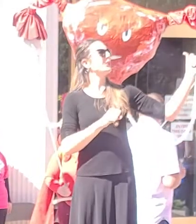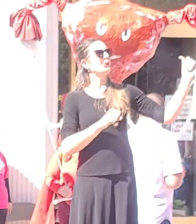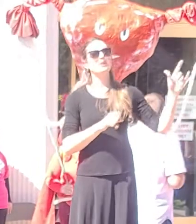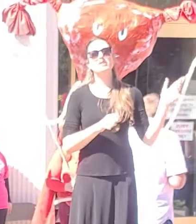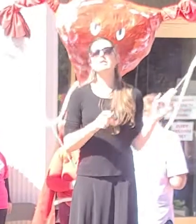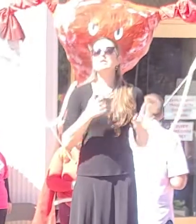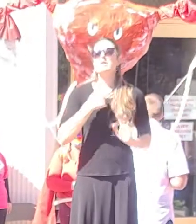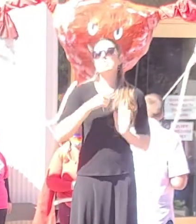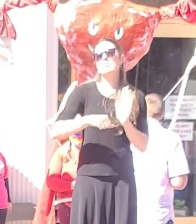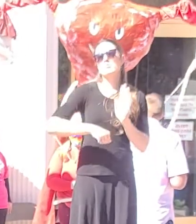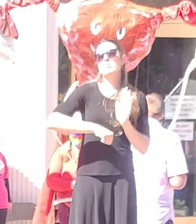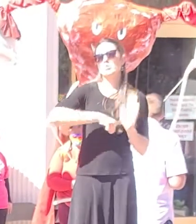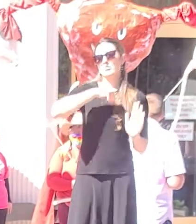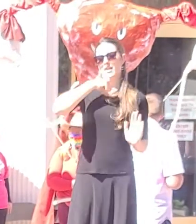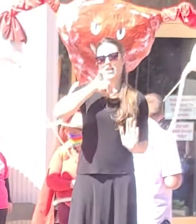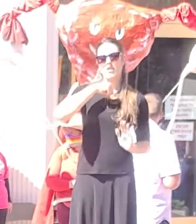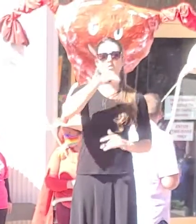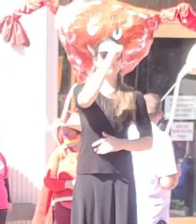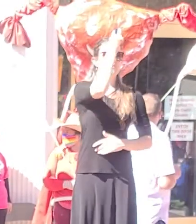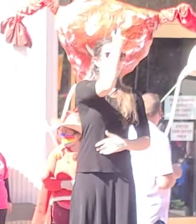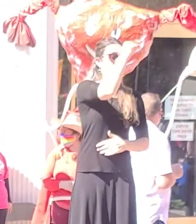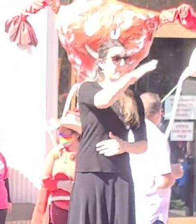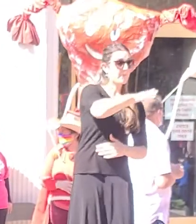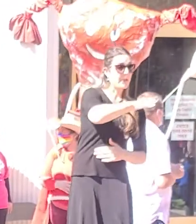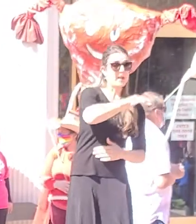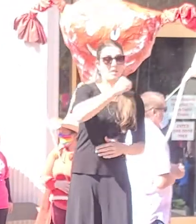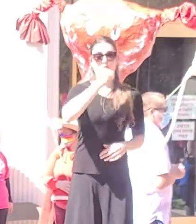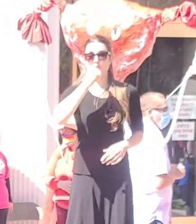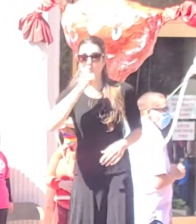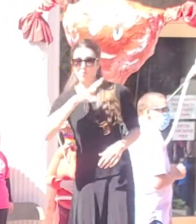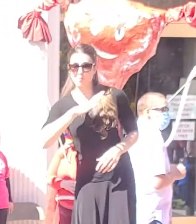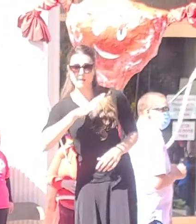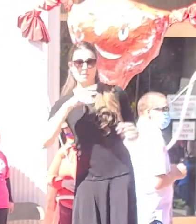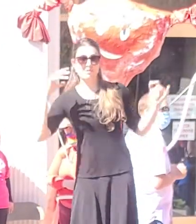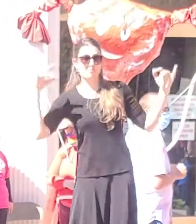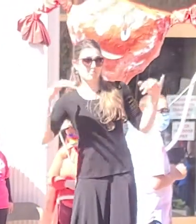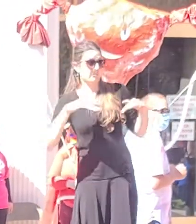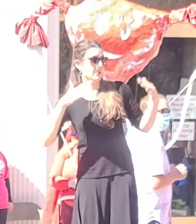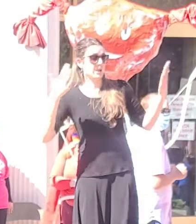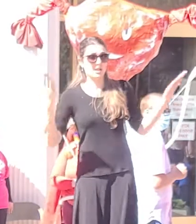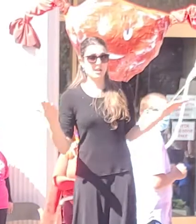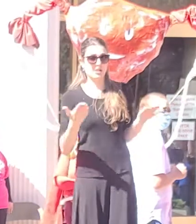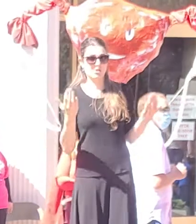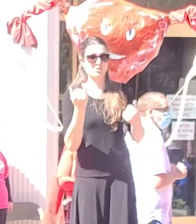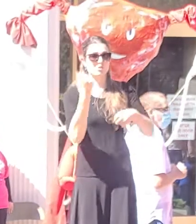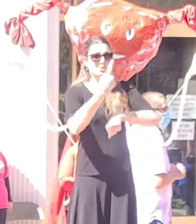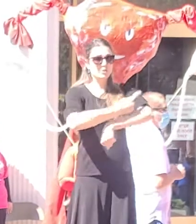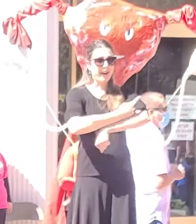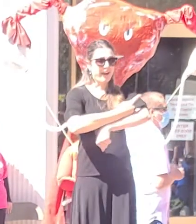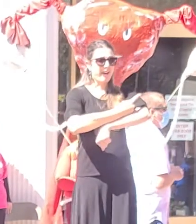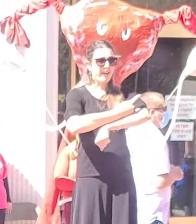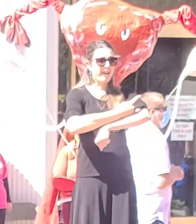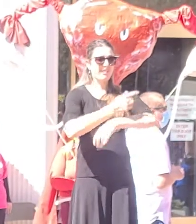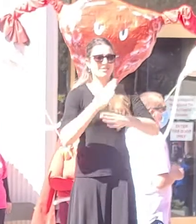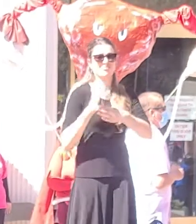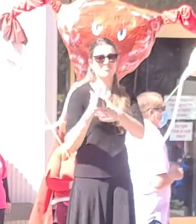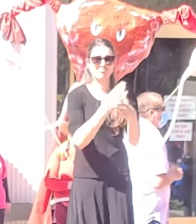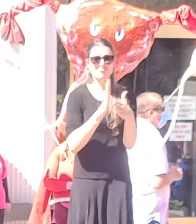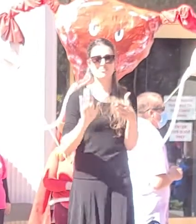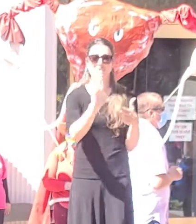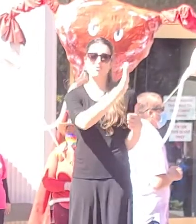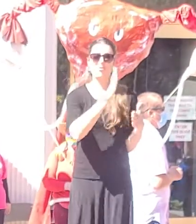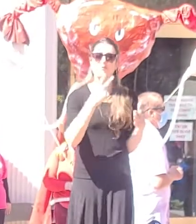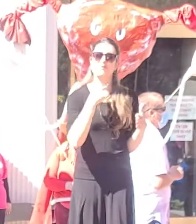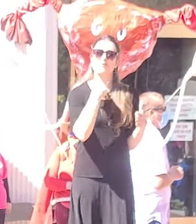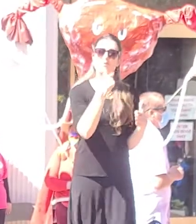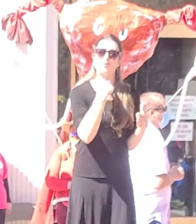I am proud of the men and women who are here today making your voices heard, making it